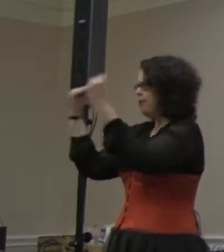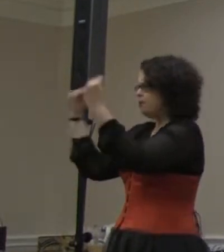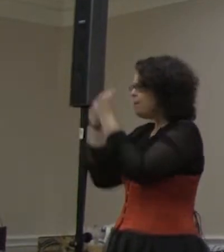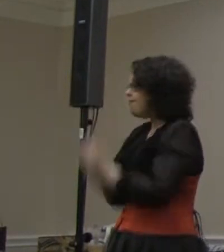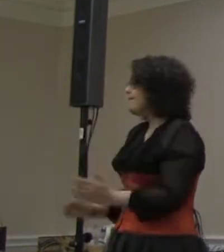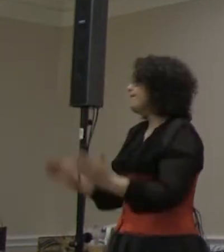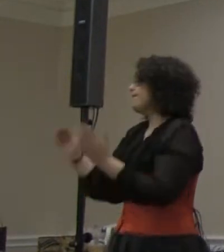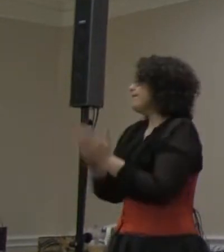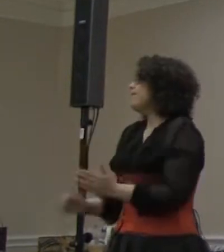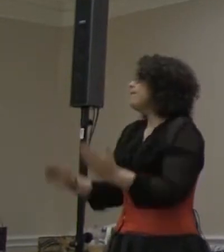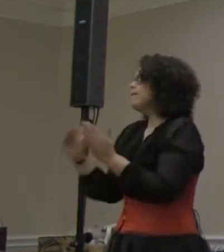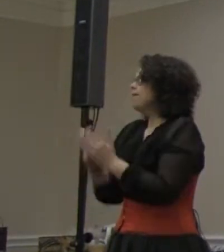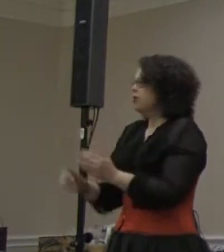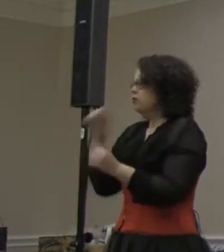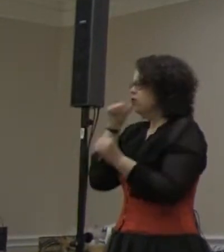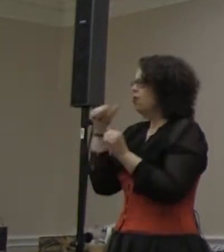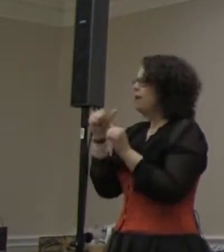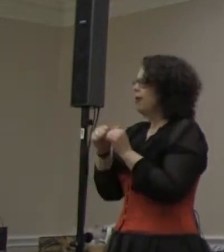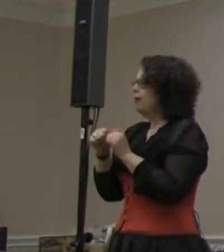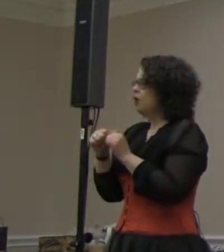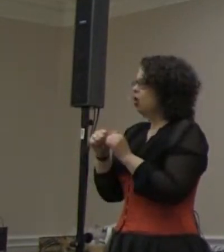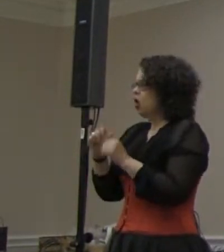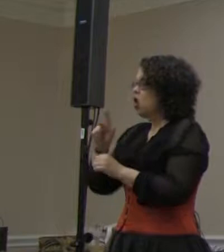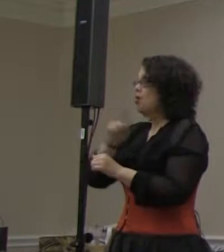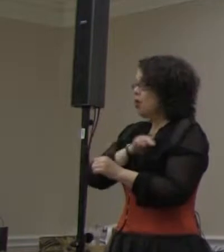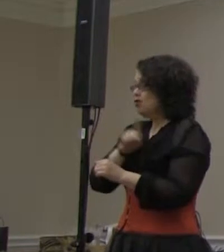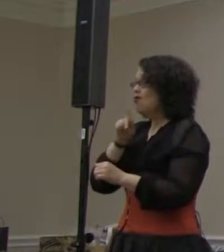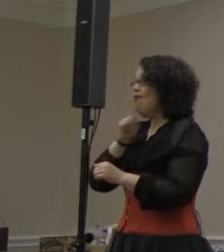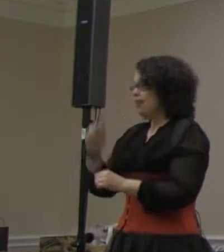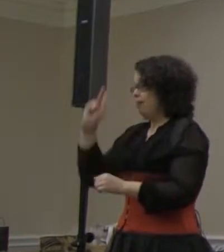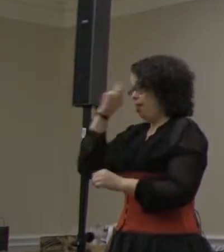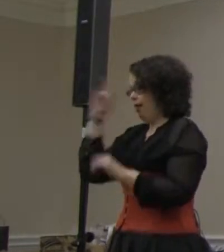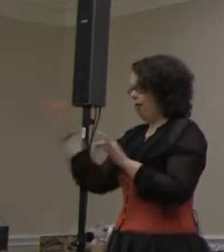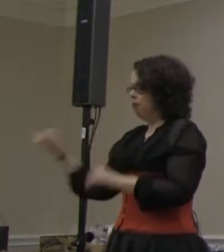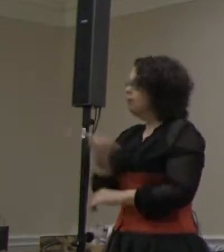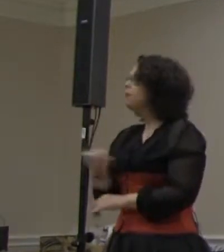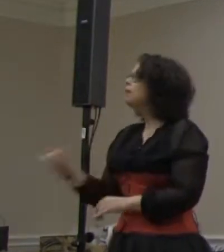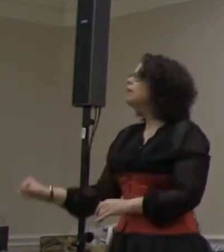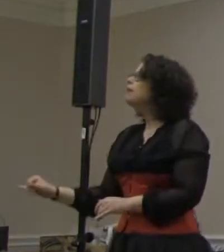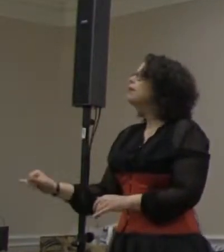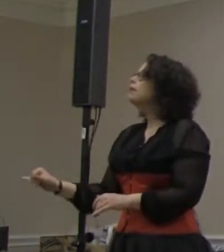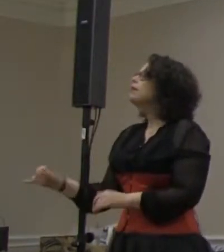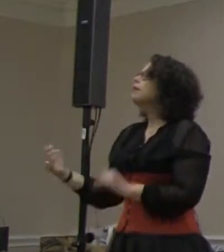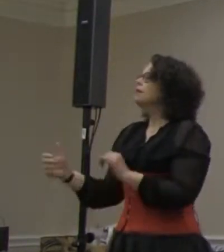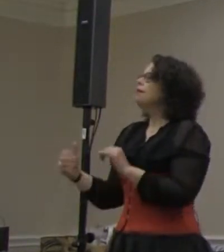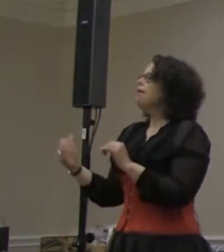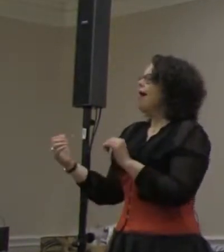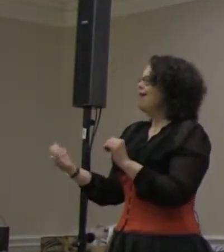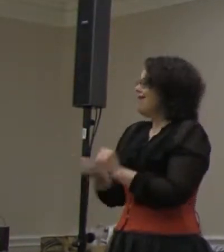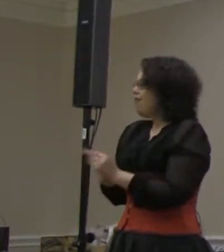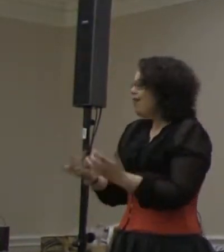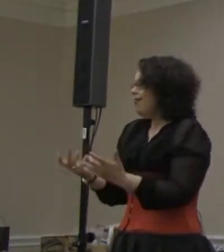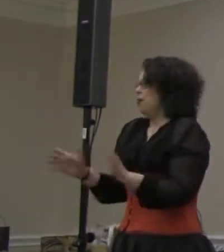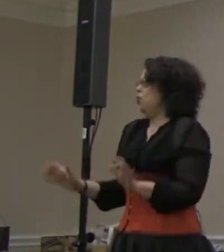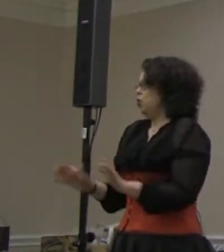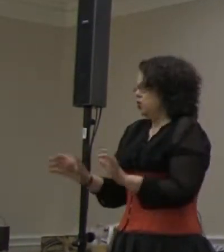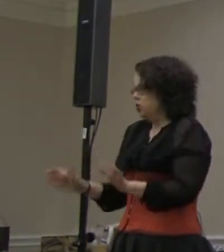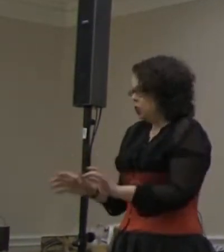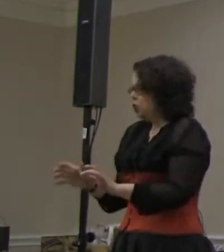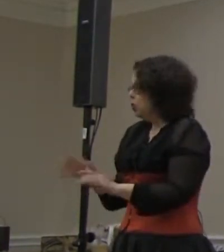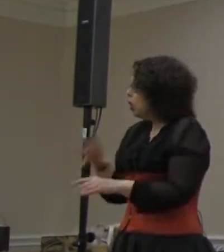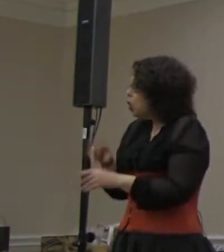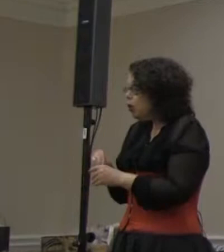to remember that the personal is political and that every act, including those which I